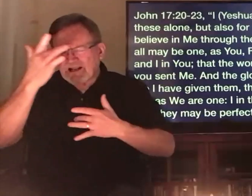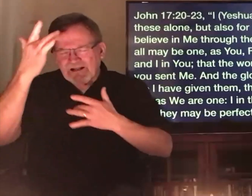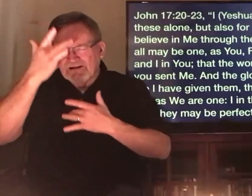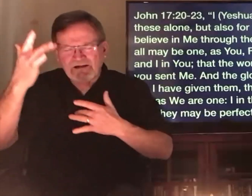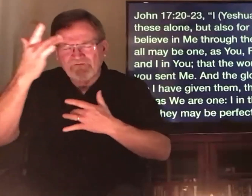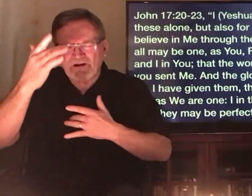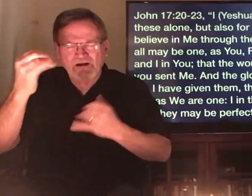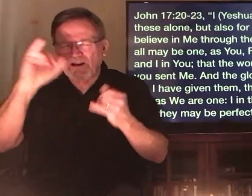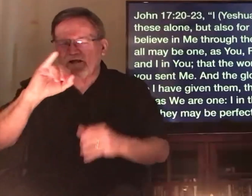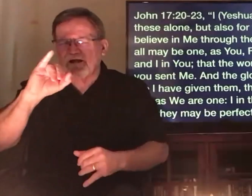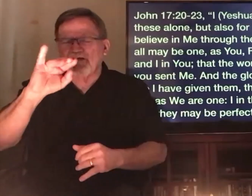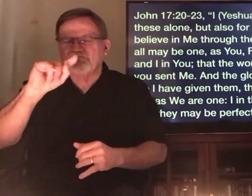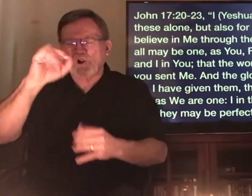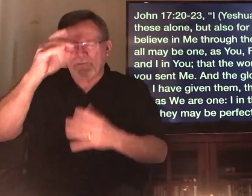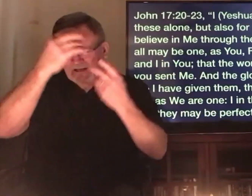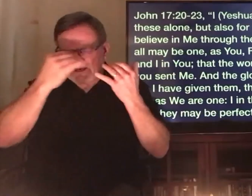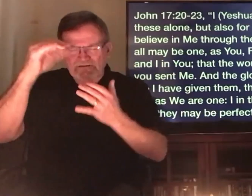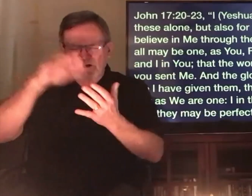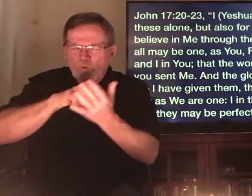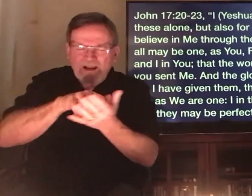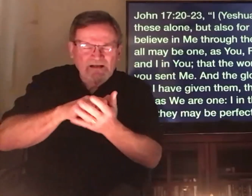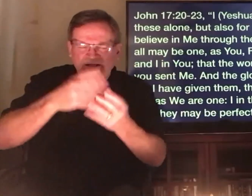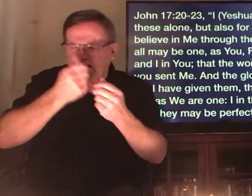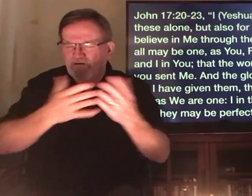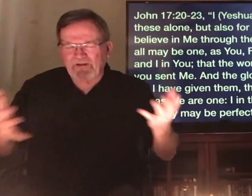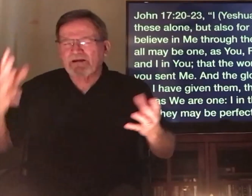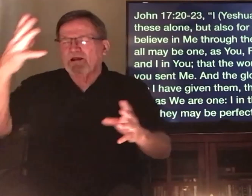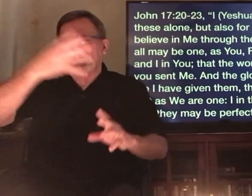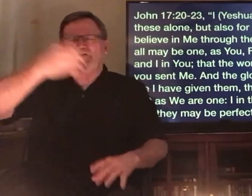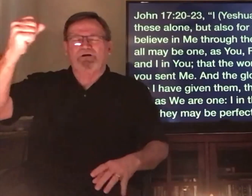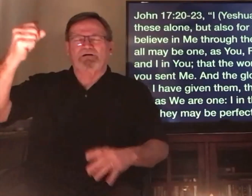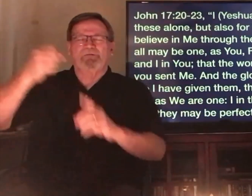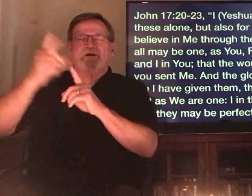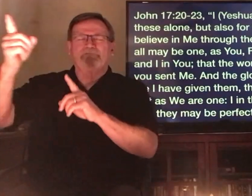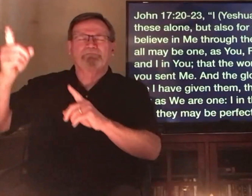you sent me. The glory which you gave me, Yeshua.